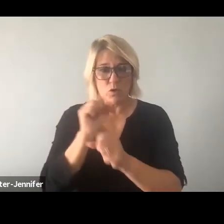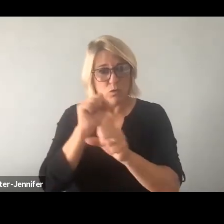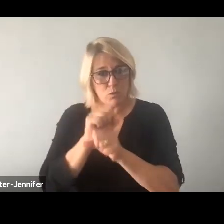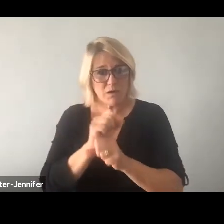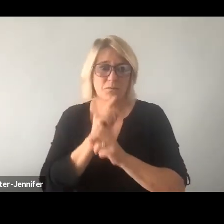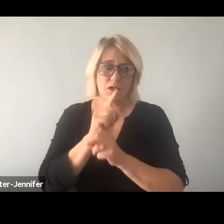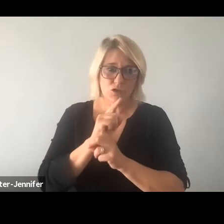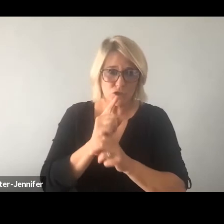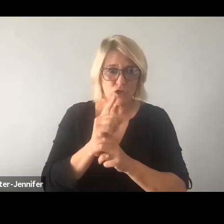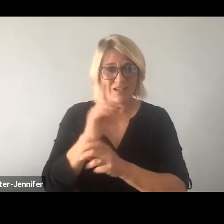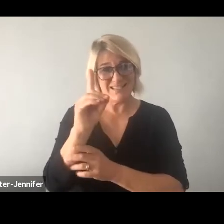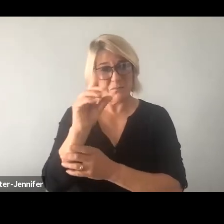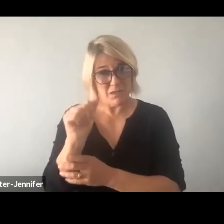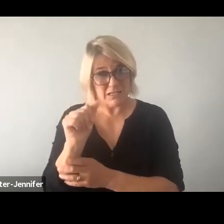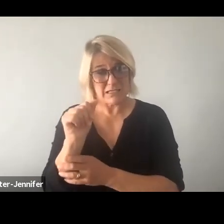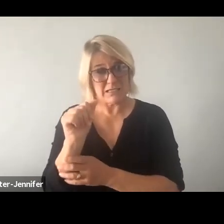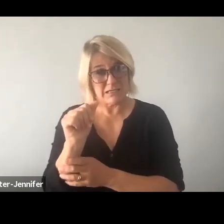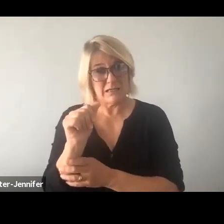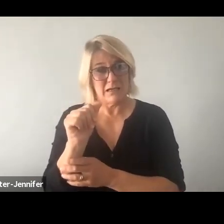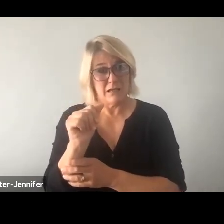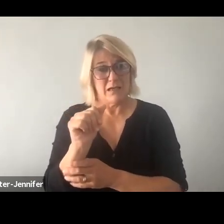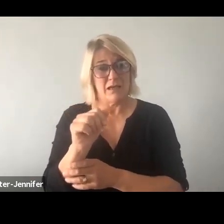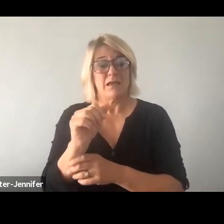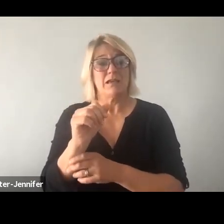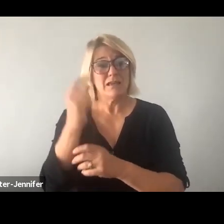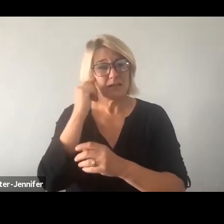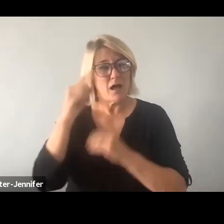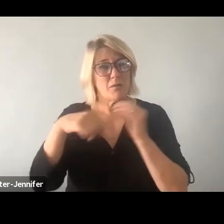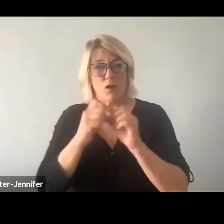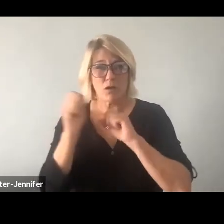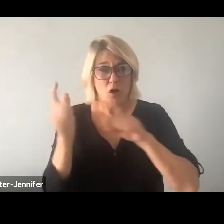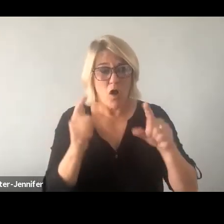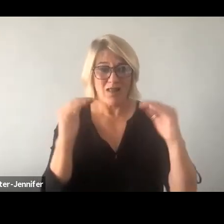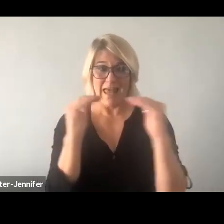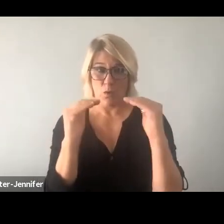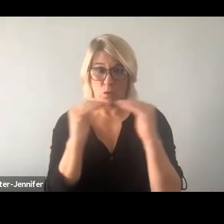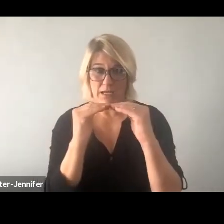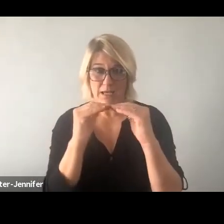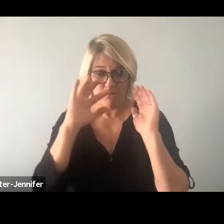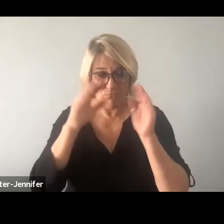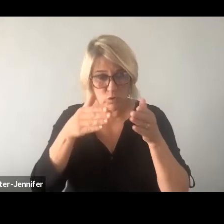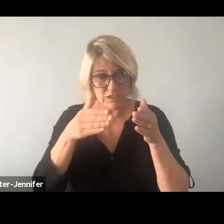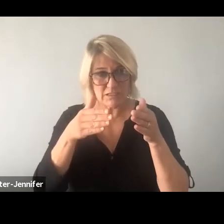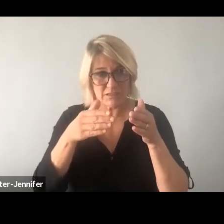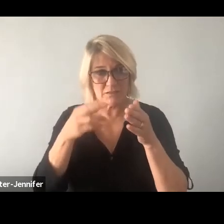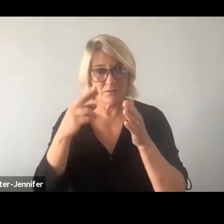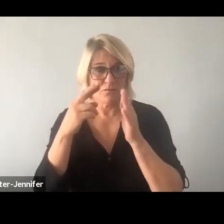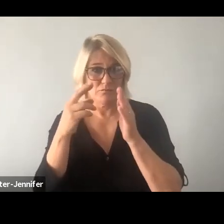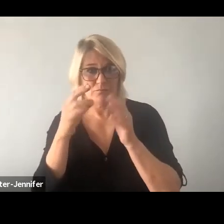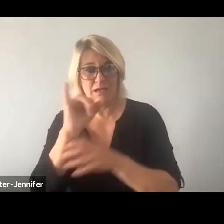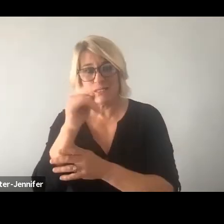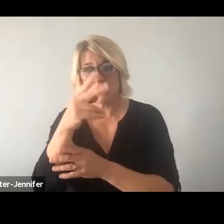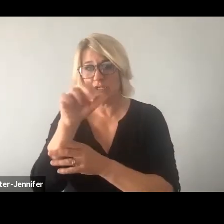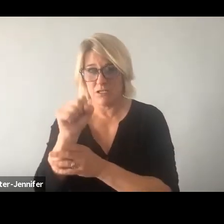ensure that disability is considered in all equity-focused initiatives, particularly those focused on